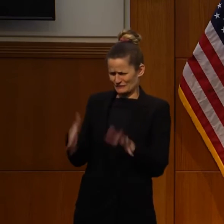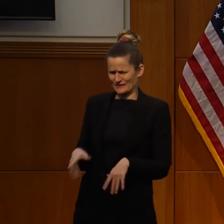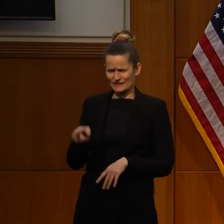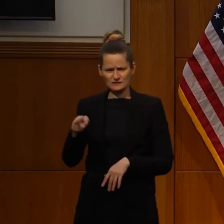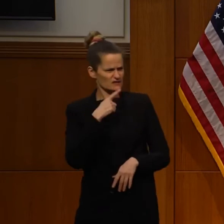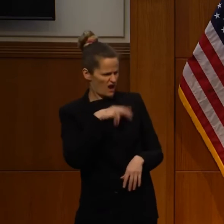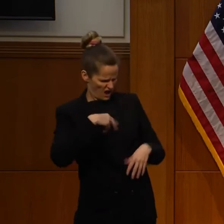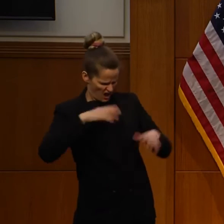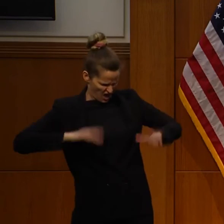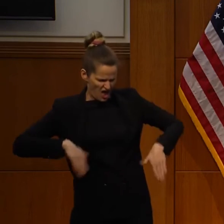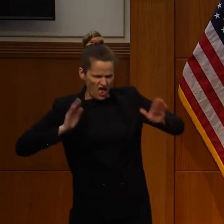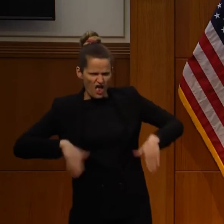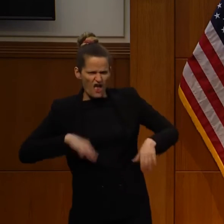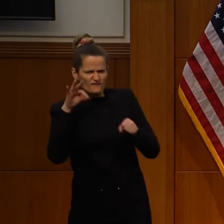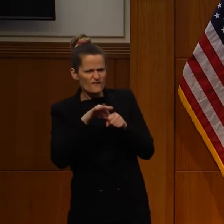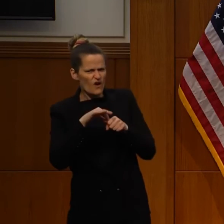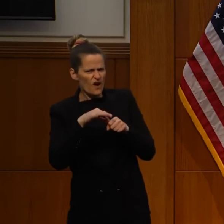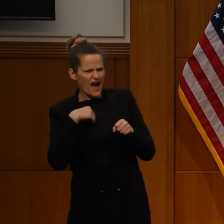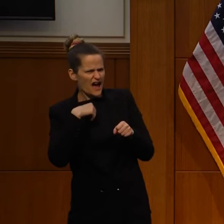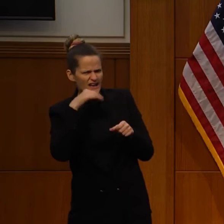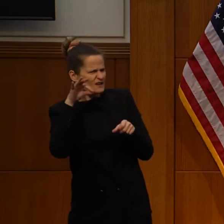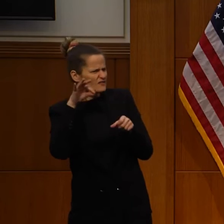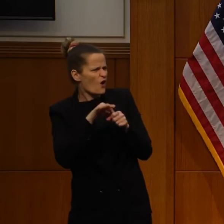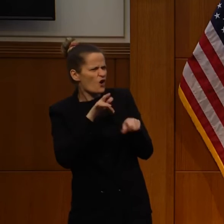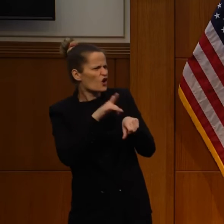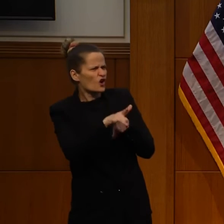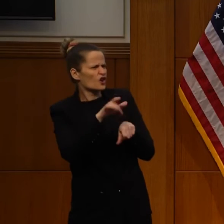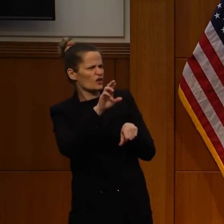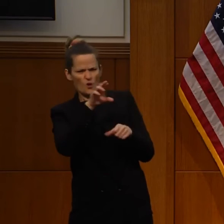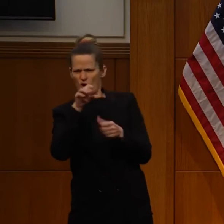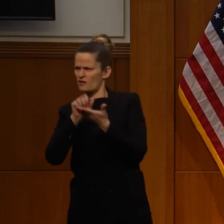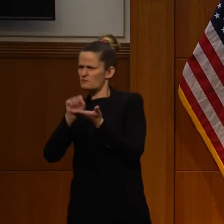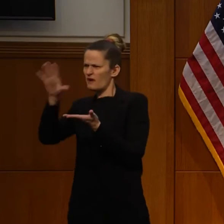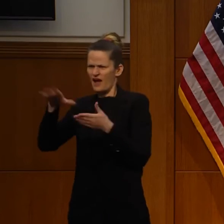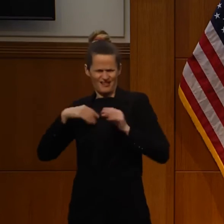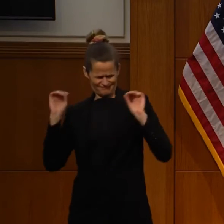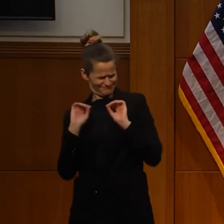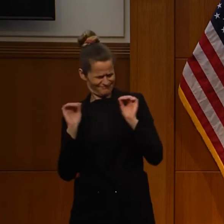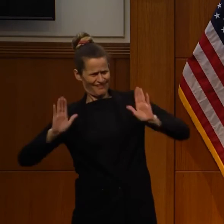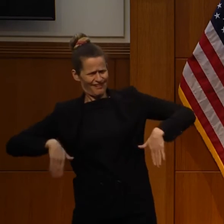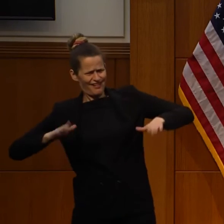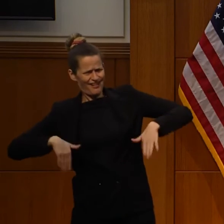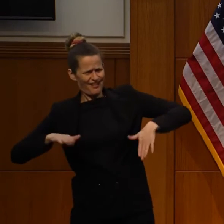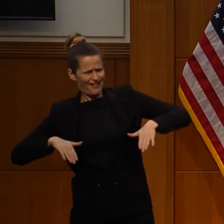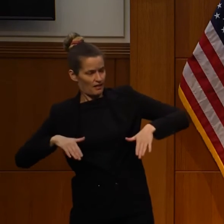early voting or in through the mail-in ballot. Have you heard of this issue? And if so, have you